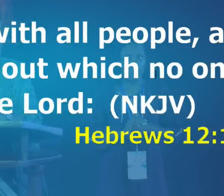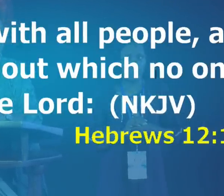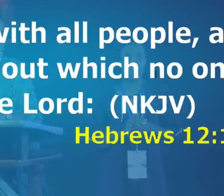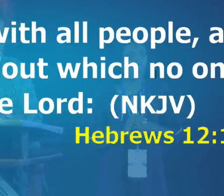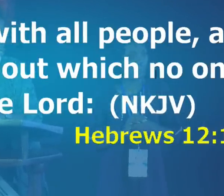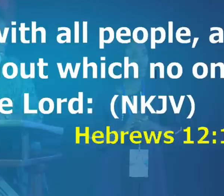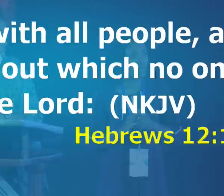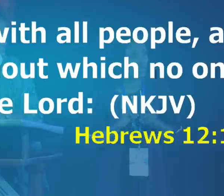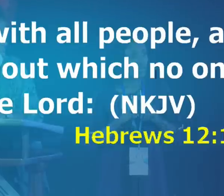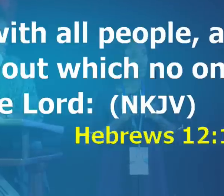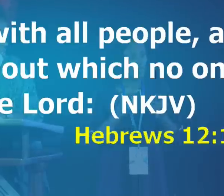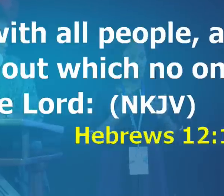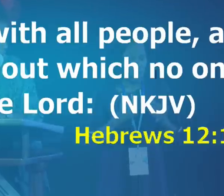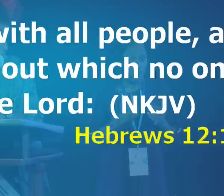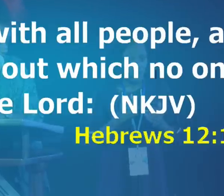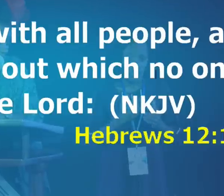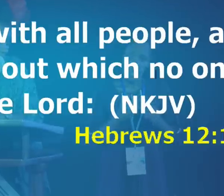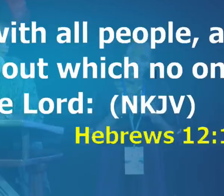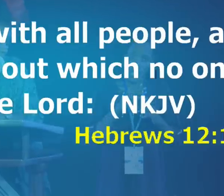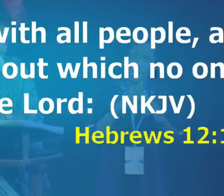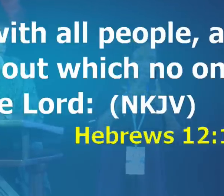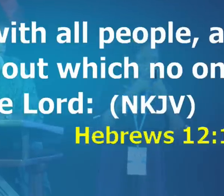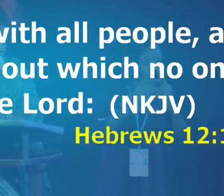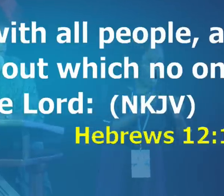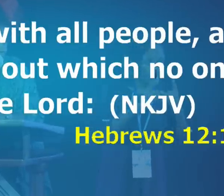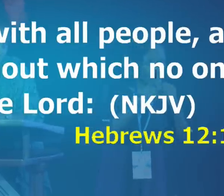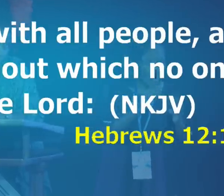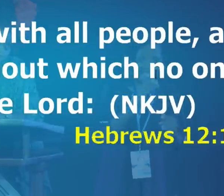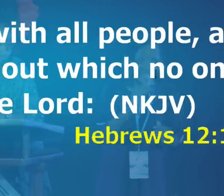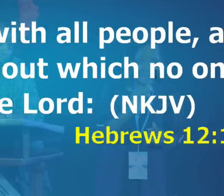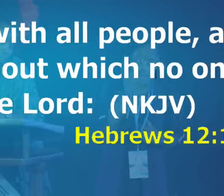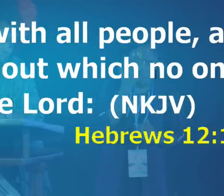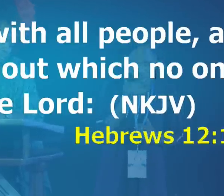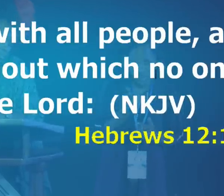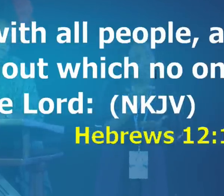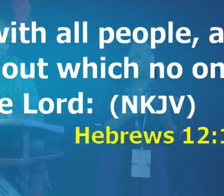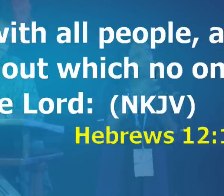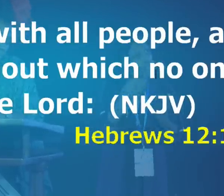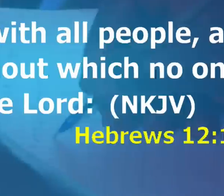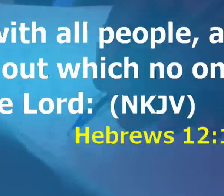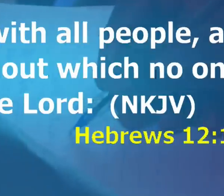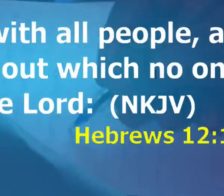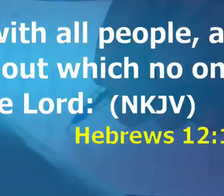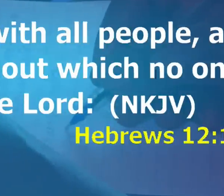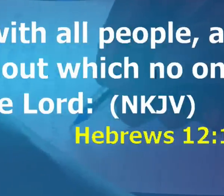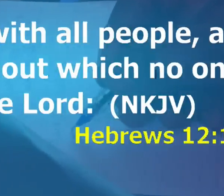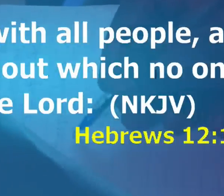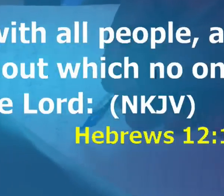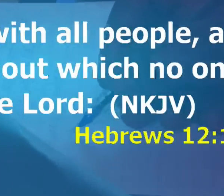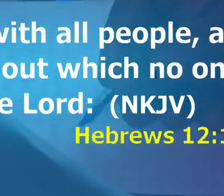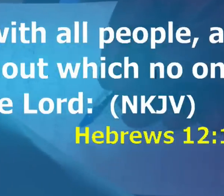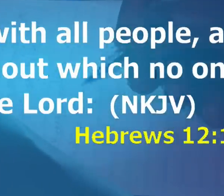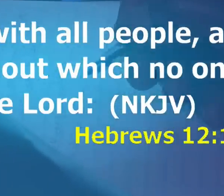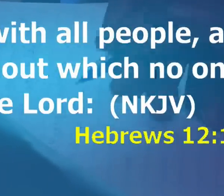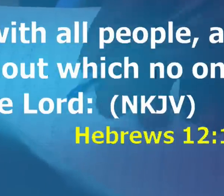Nange njogera byendabye nga bwe nnungamiziddwa mu nda yange. I also speak what I have seen and as how I am